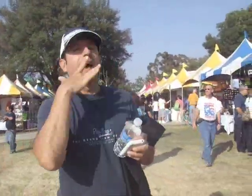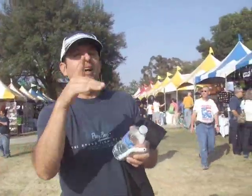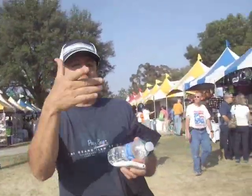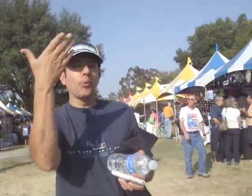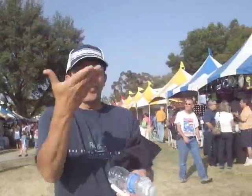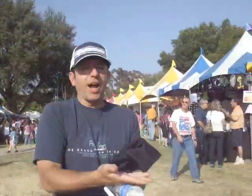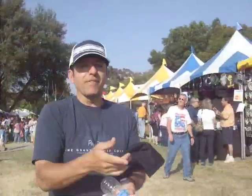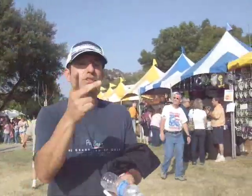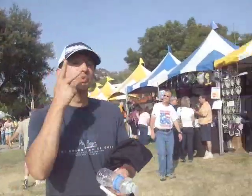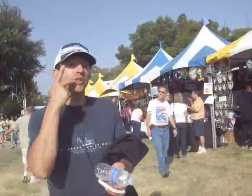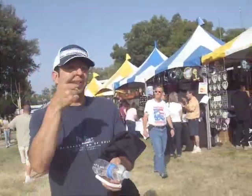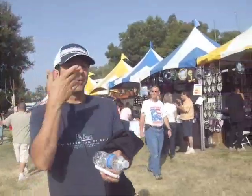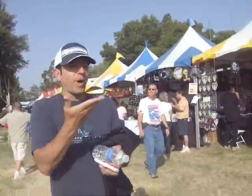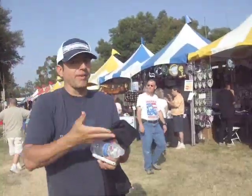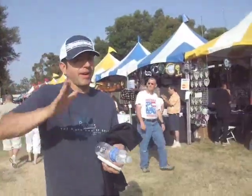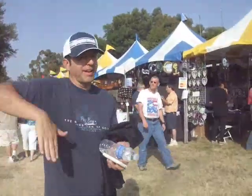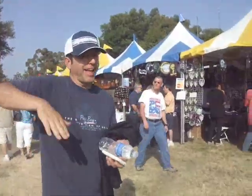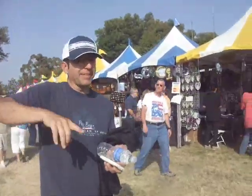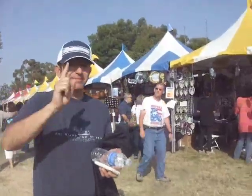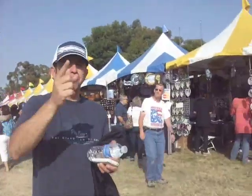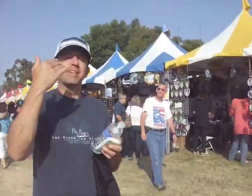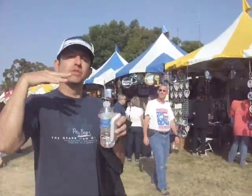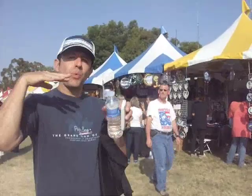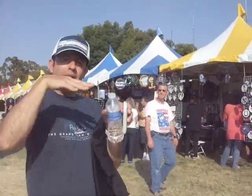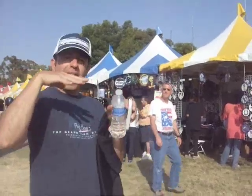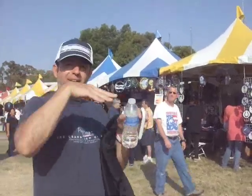People There's just a bit